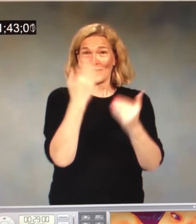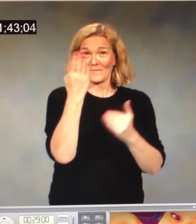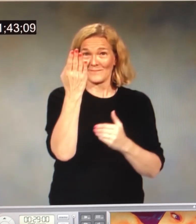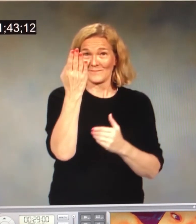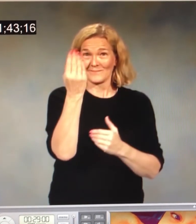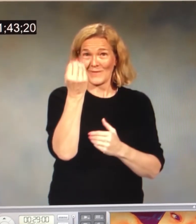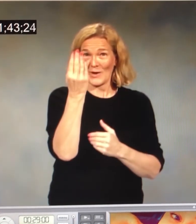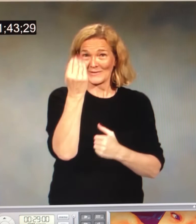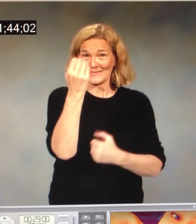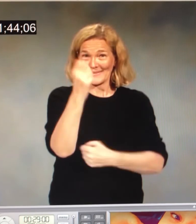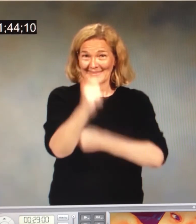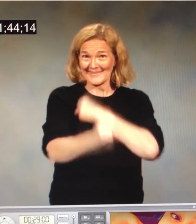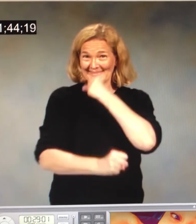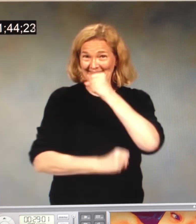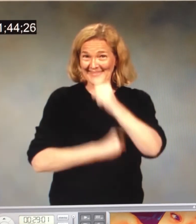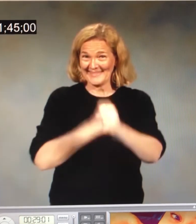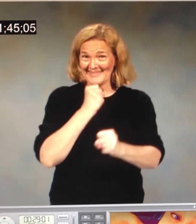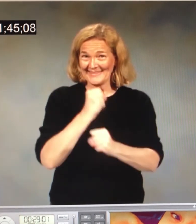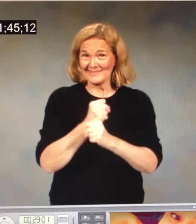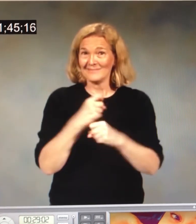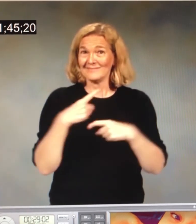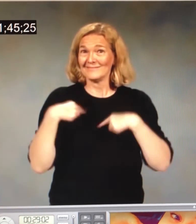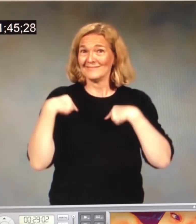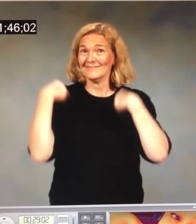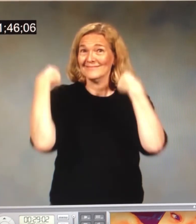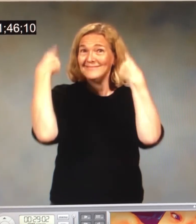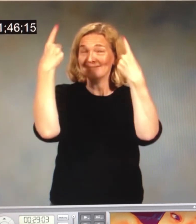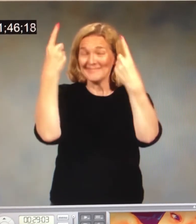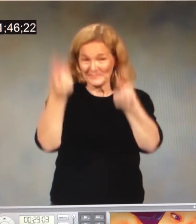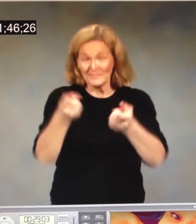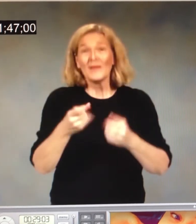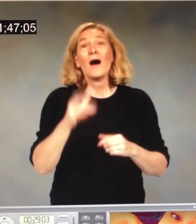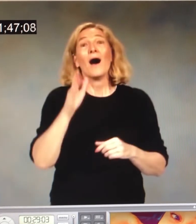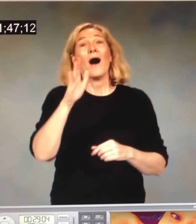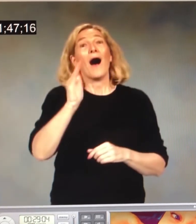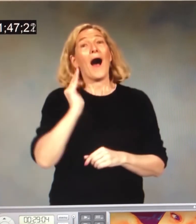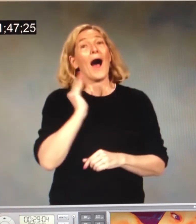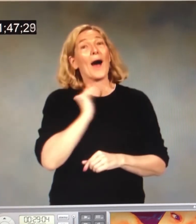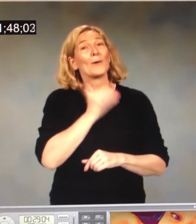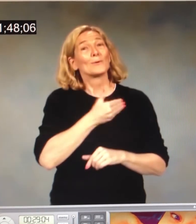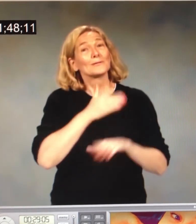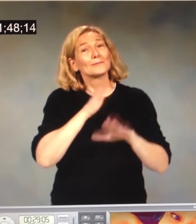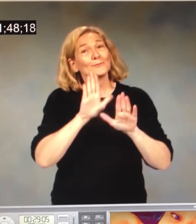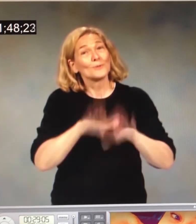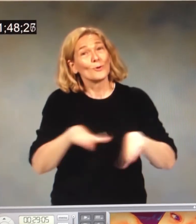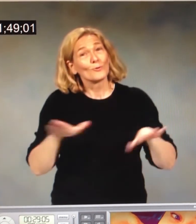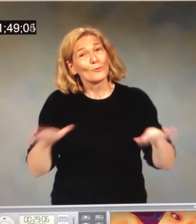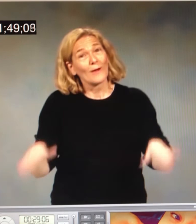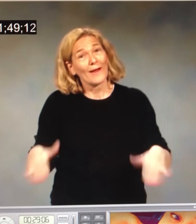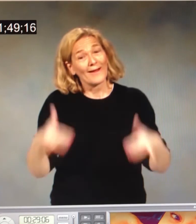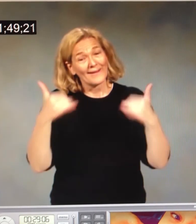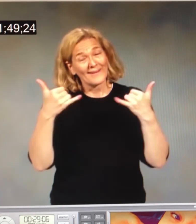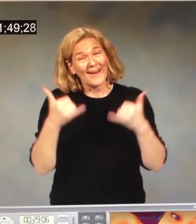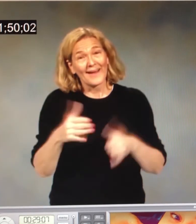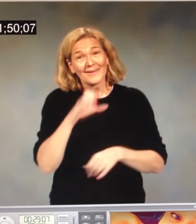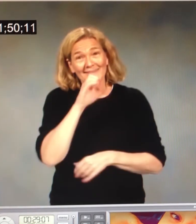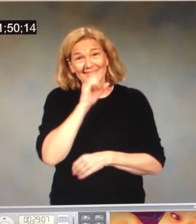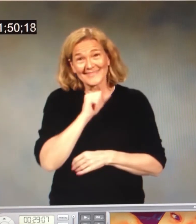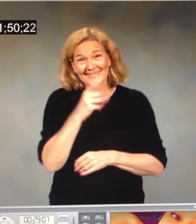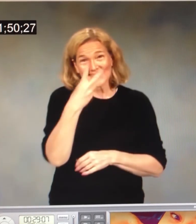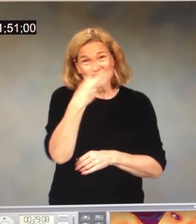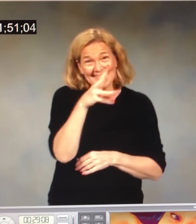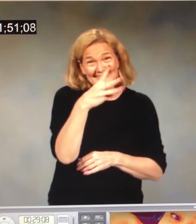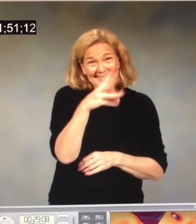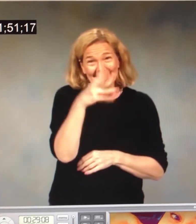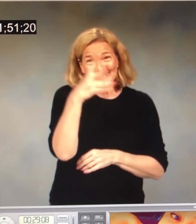14, almost 14 years that this organization has continued. Our